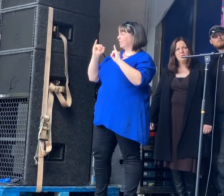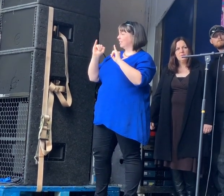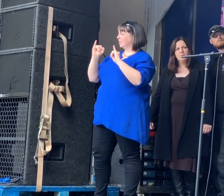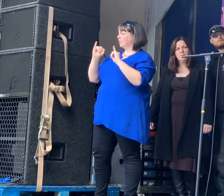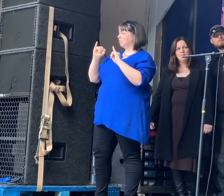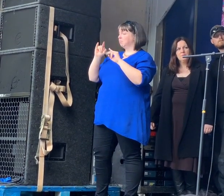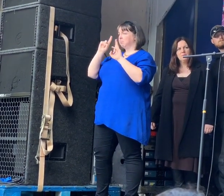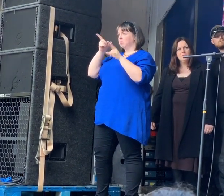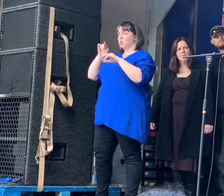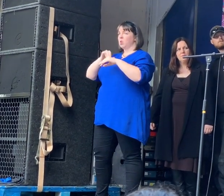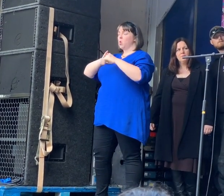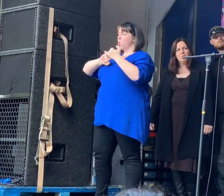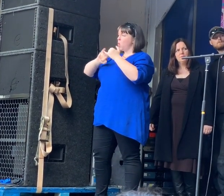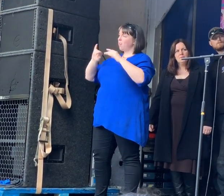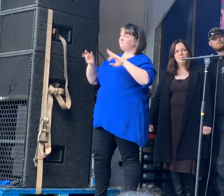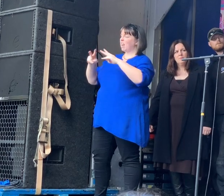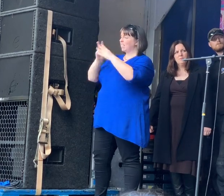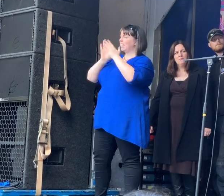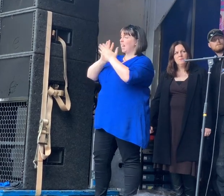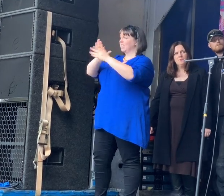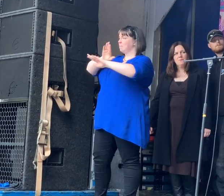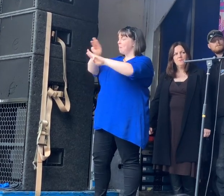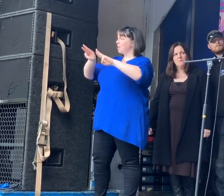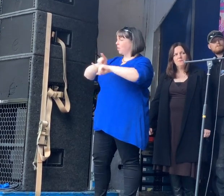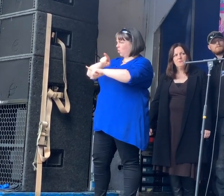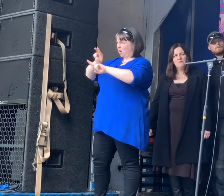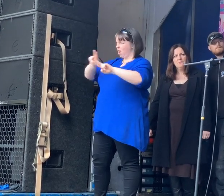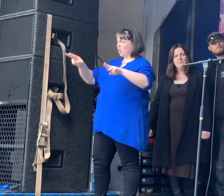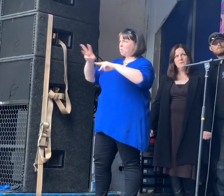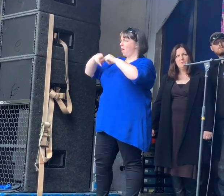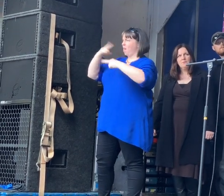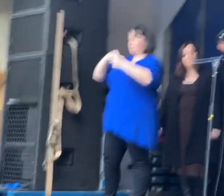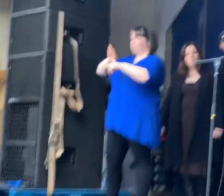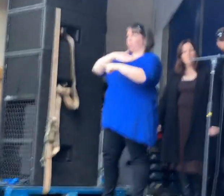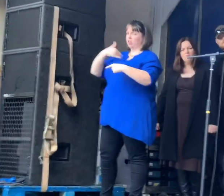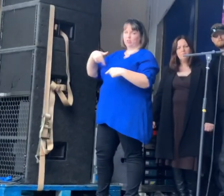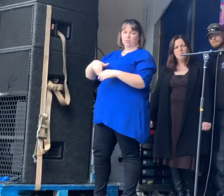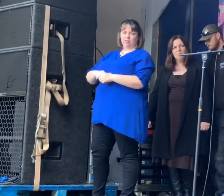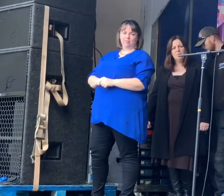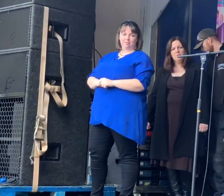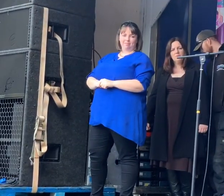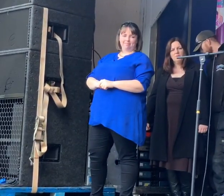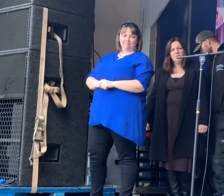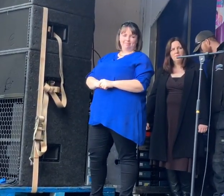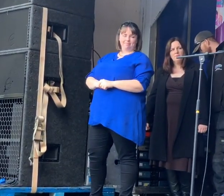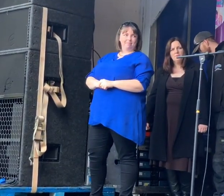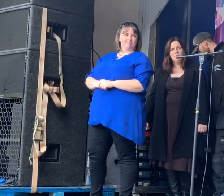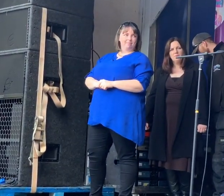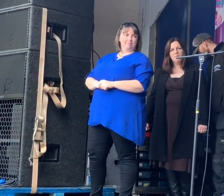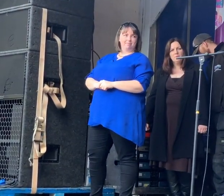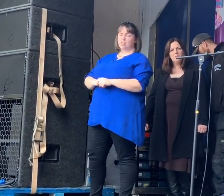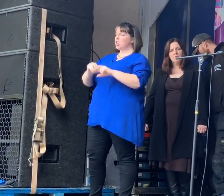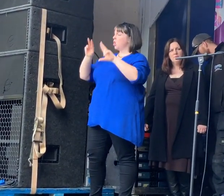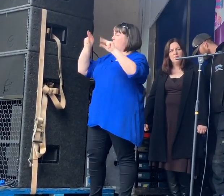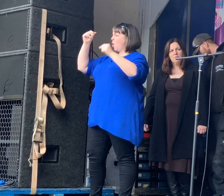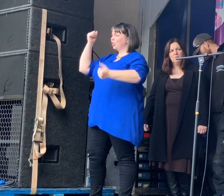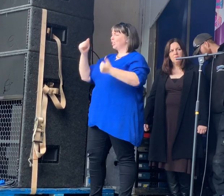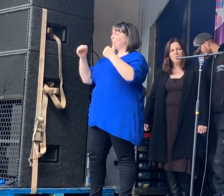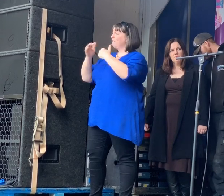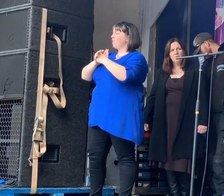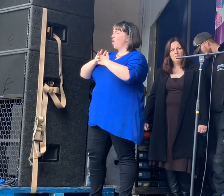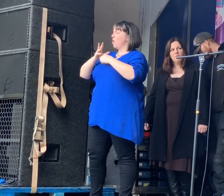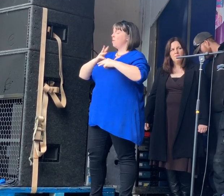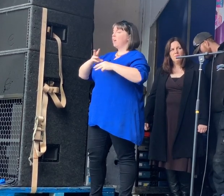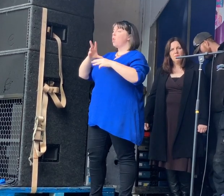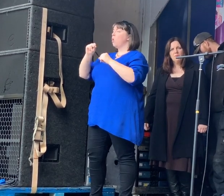Unidentified agents of violence were in Ballycarras. You're not welcome. justice for one until